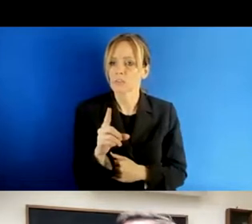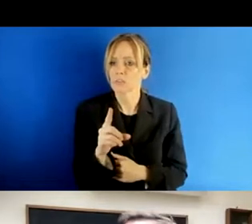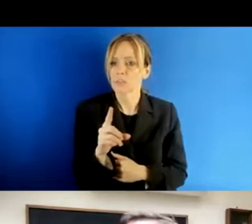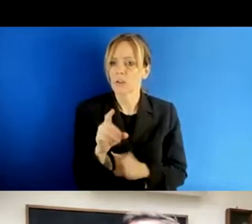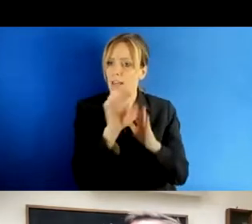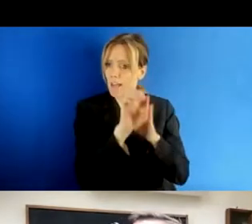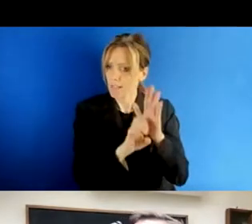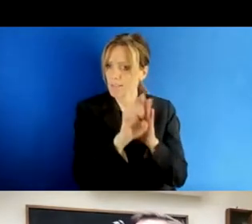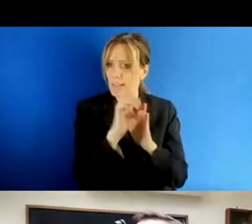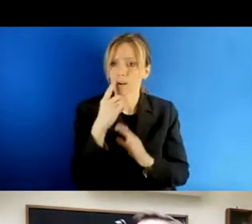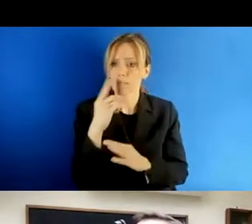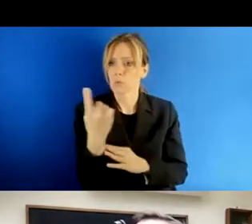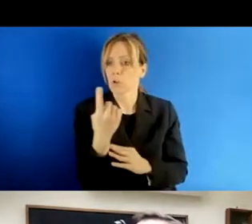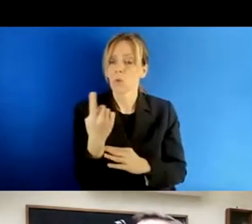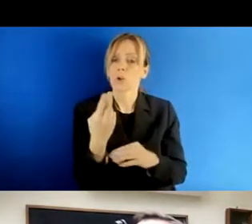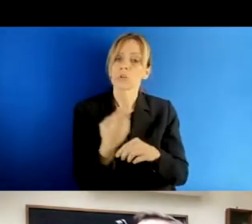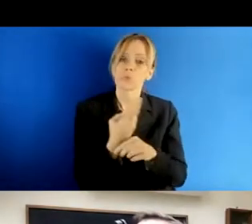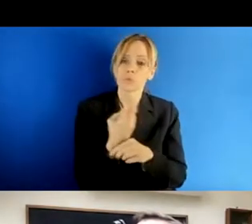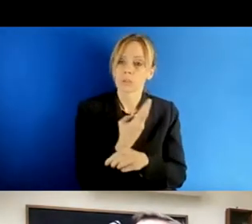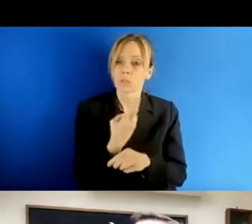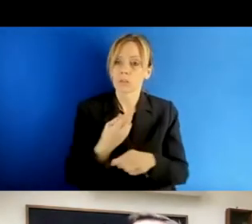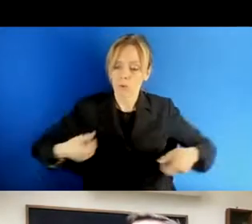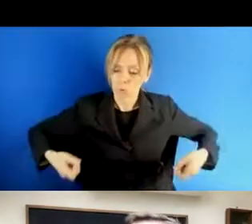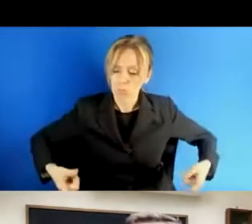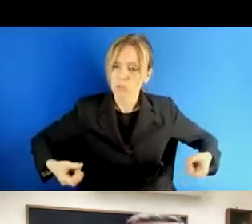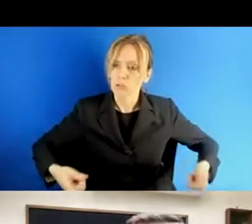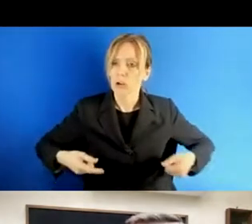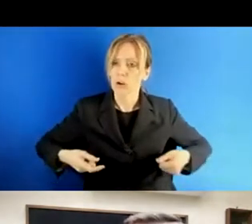elevator for someone who's using a chair to come.